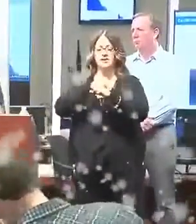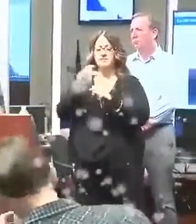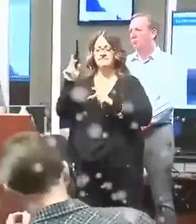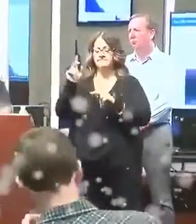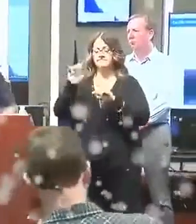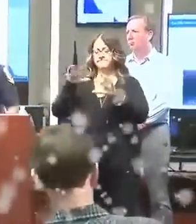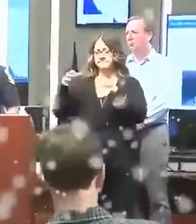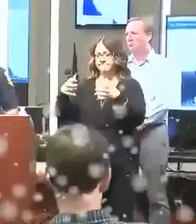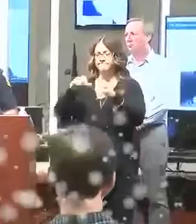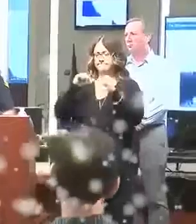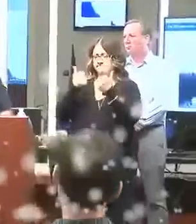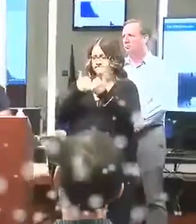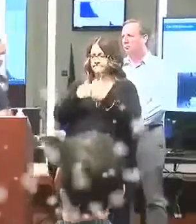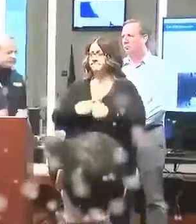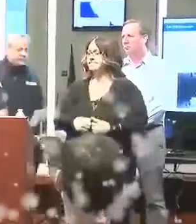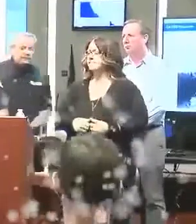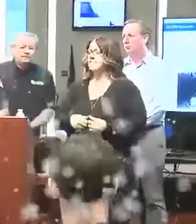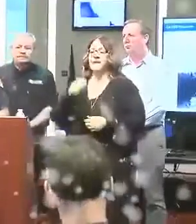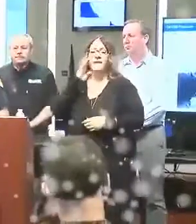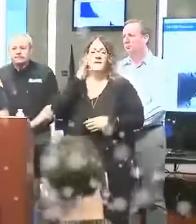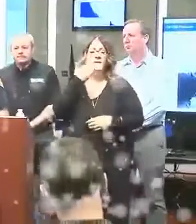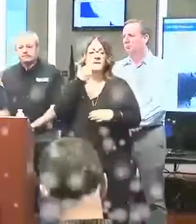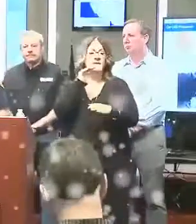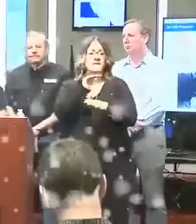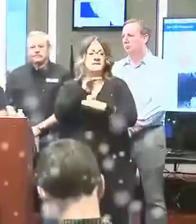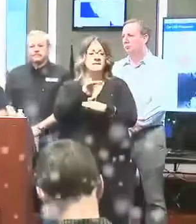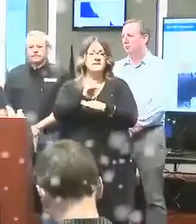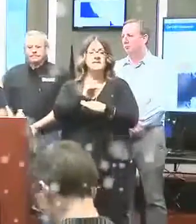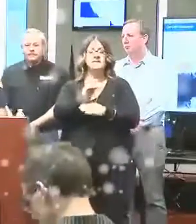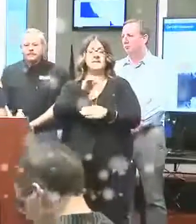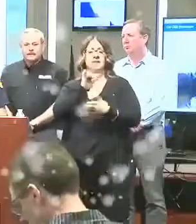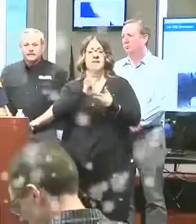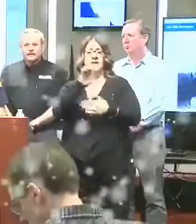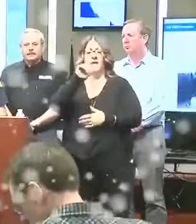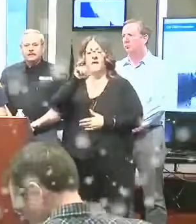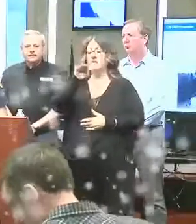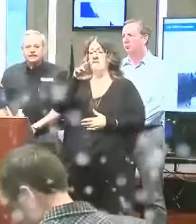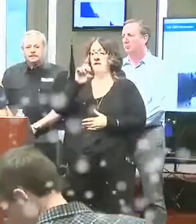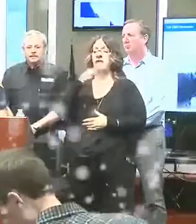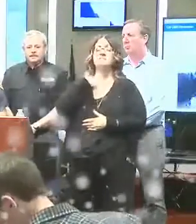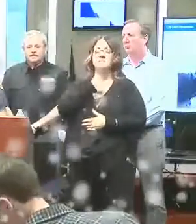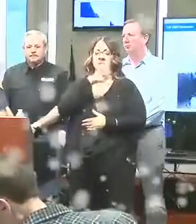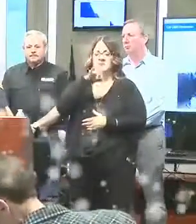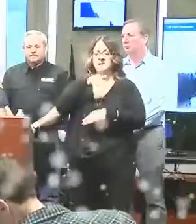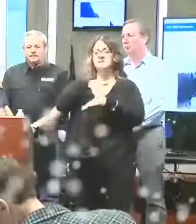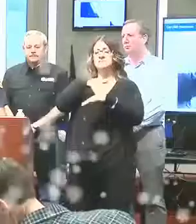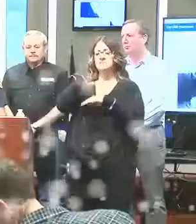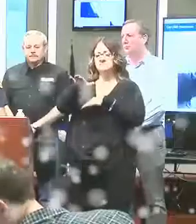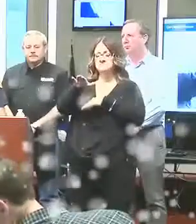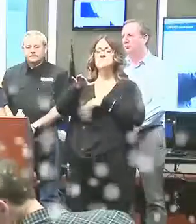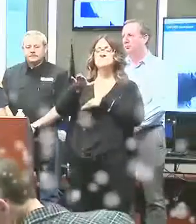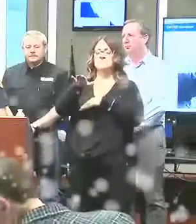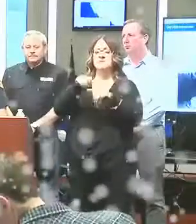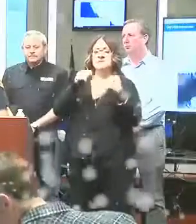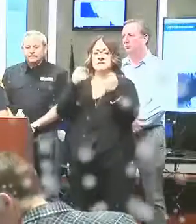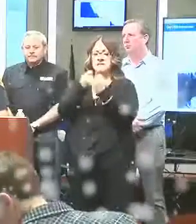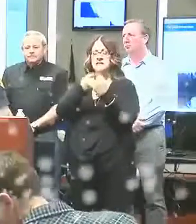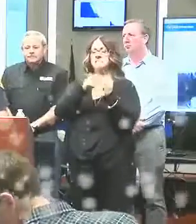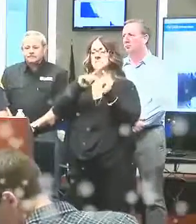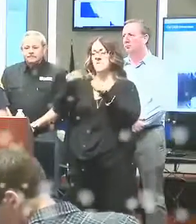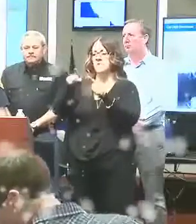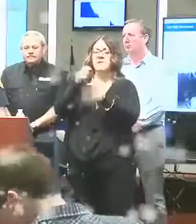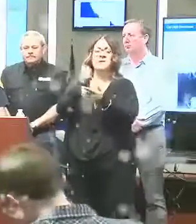Good evening. As Director Ghilarducci mentioned, CAL FIRE deployed an incident management team to work directly with the Department of Water